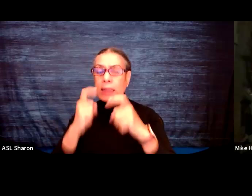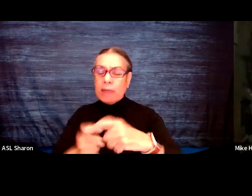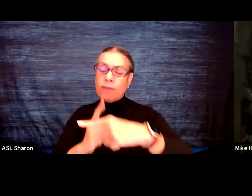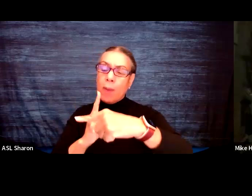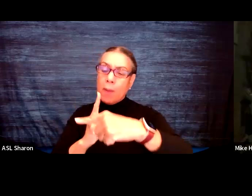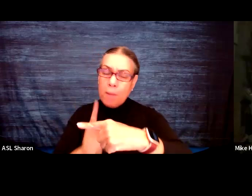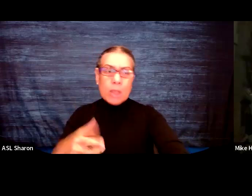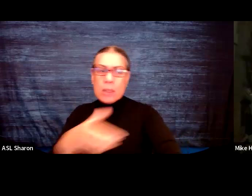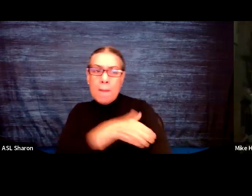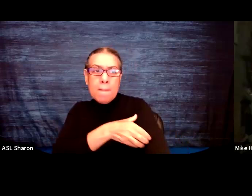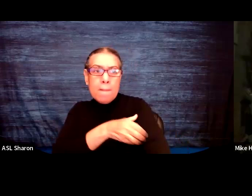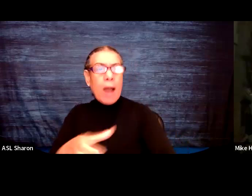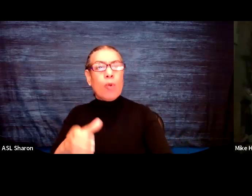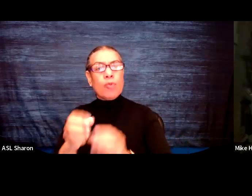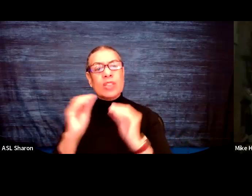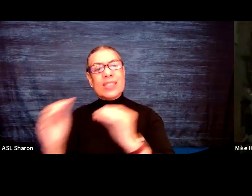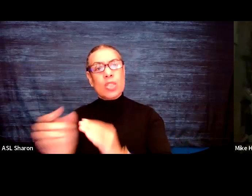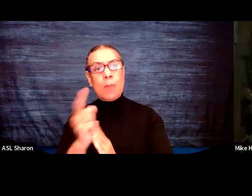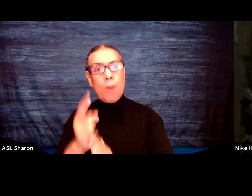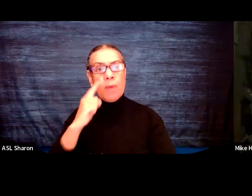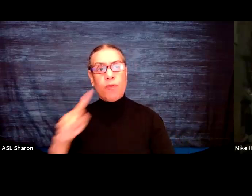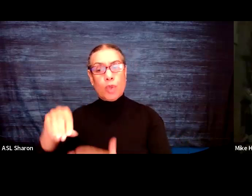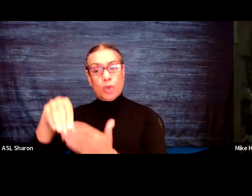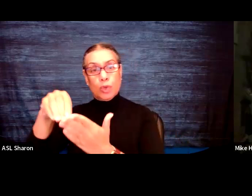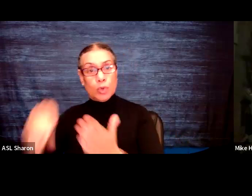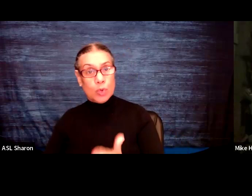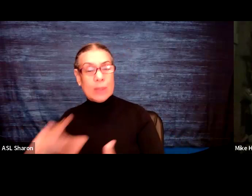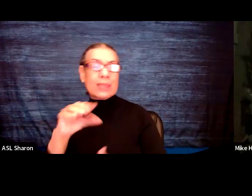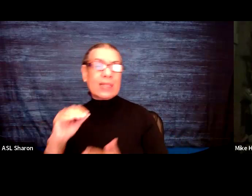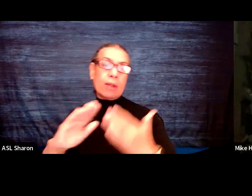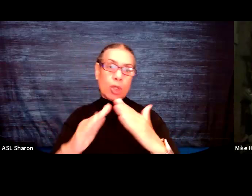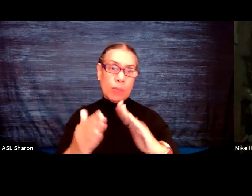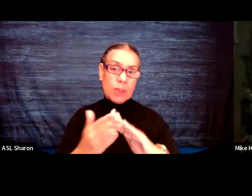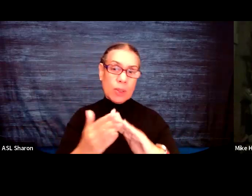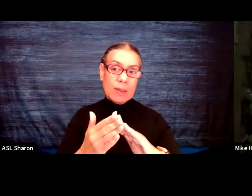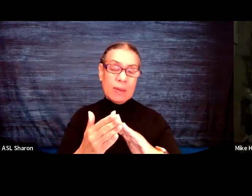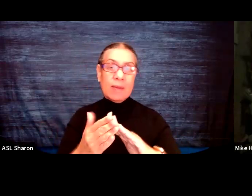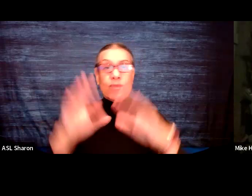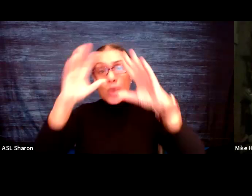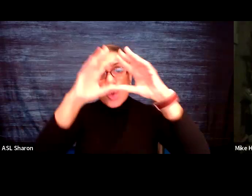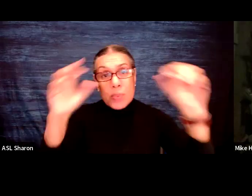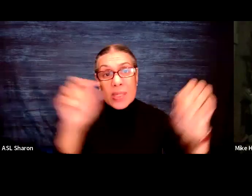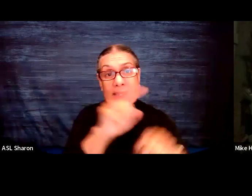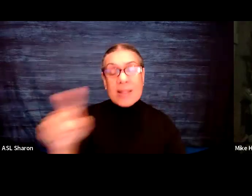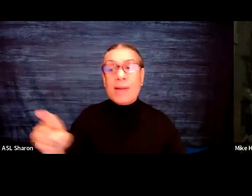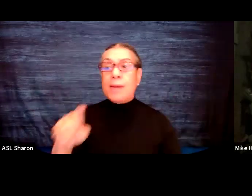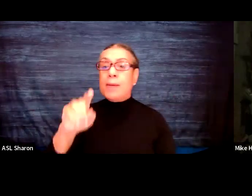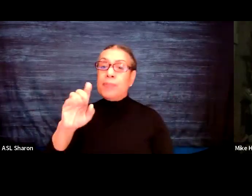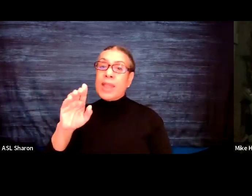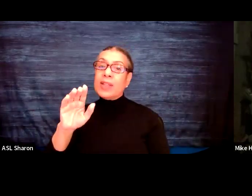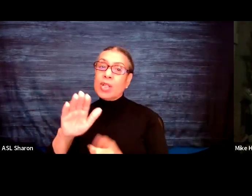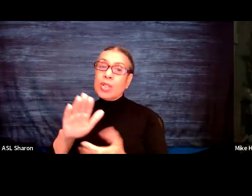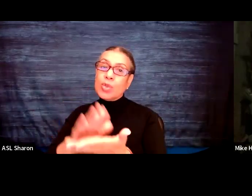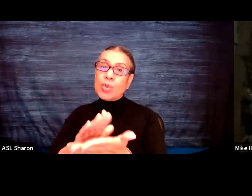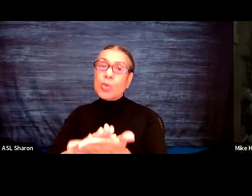positive and powerful teaching moment for our children and community. Superintendent Skipper and BSC members, I